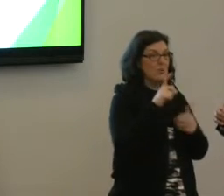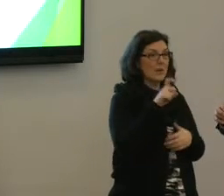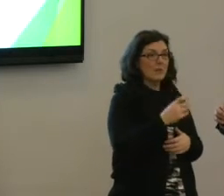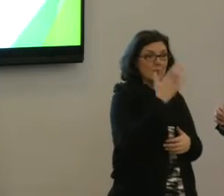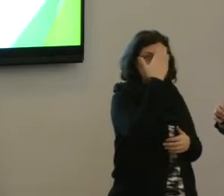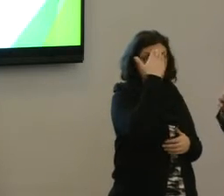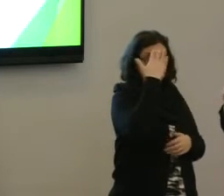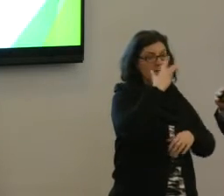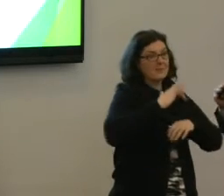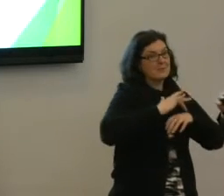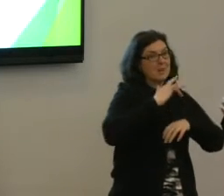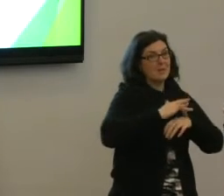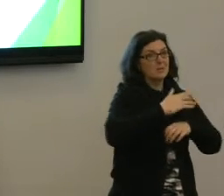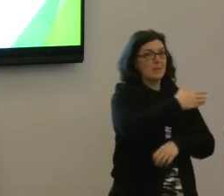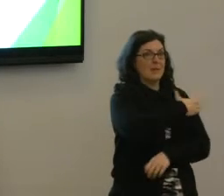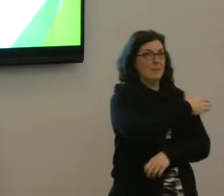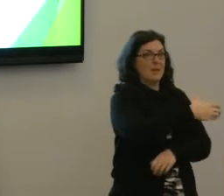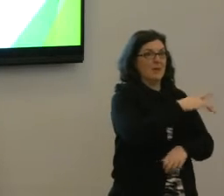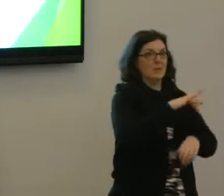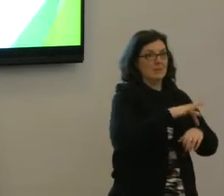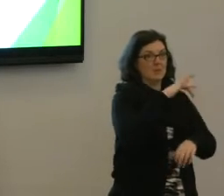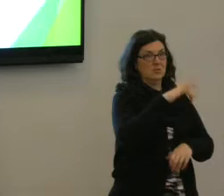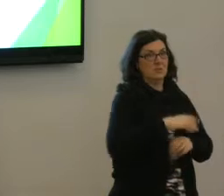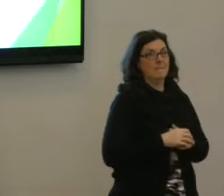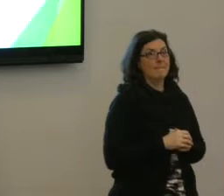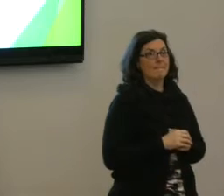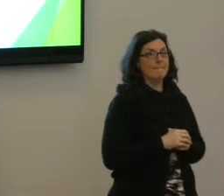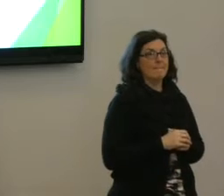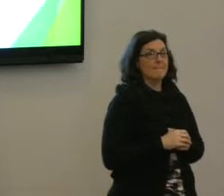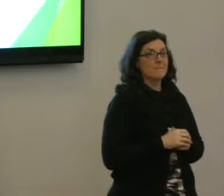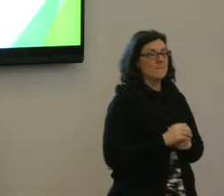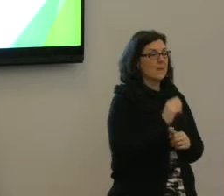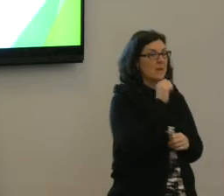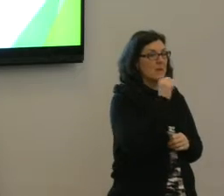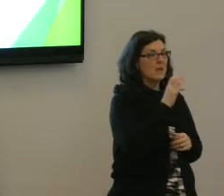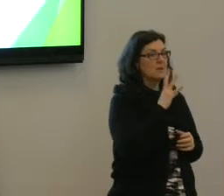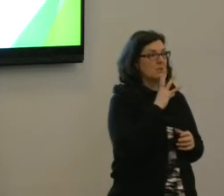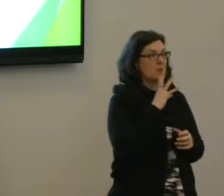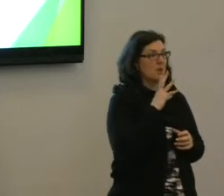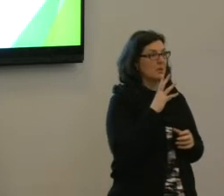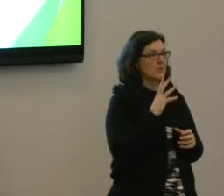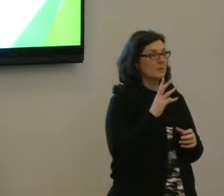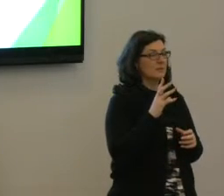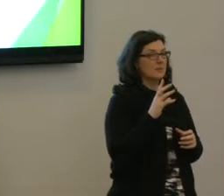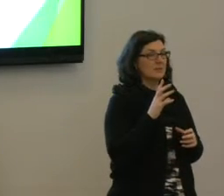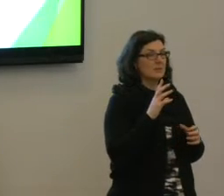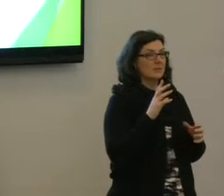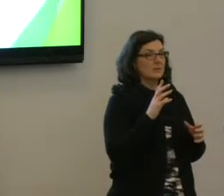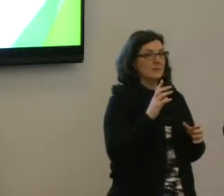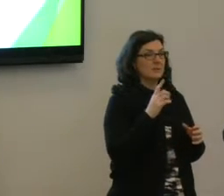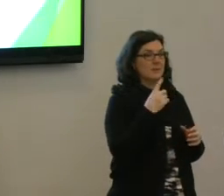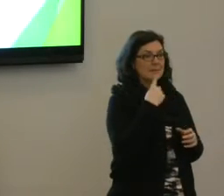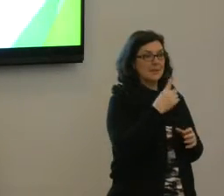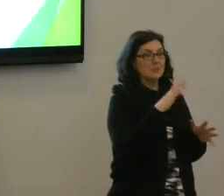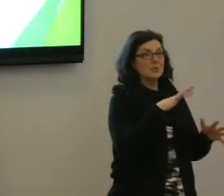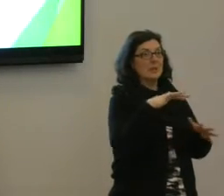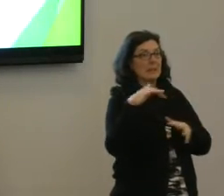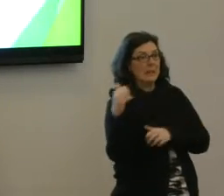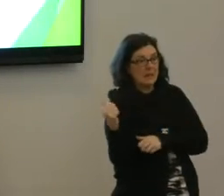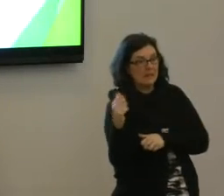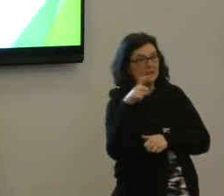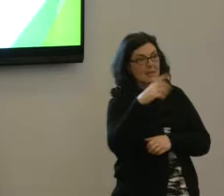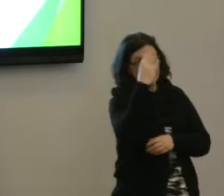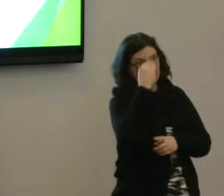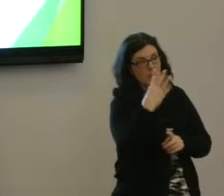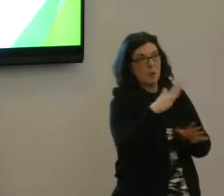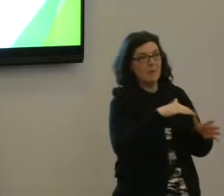aware of touch and the power of touch. And not to talk to somebody and then leave without telling them you're going, because then they're talking to thin air. So